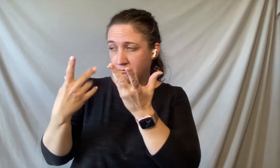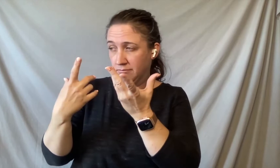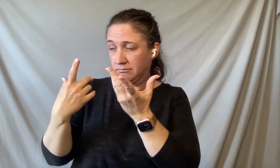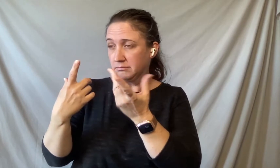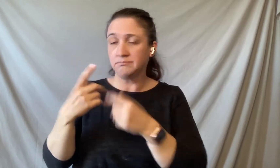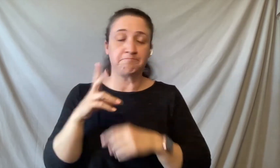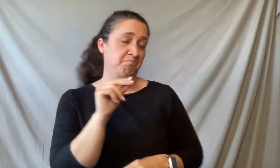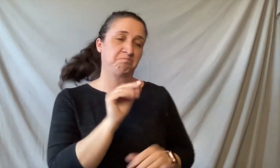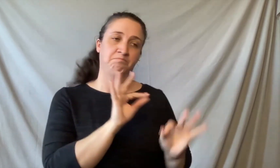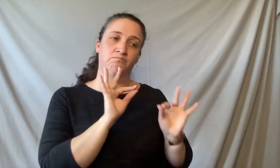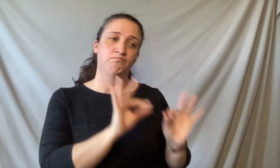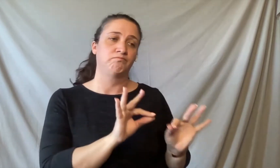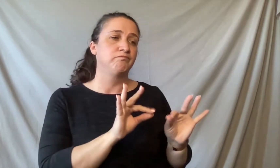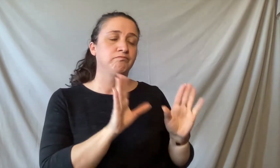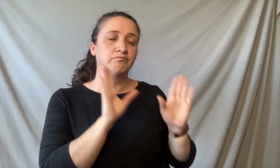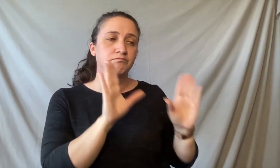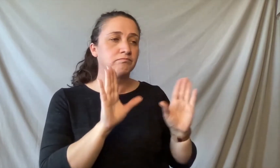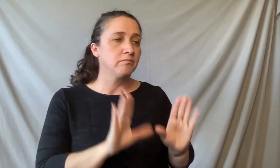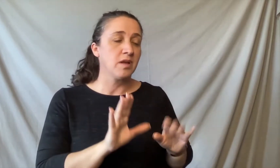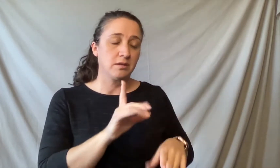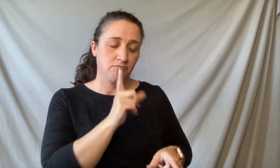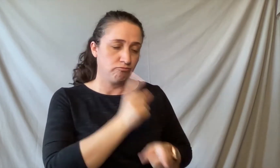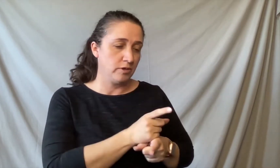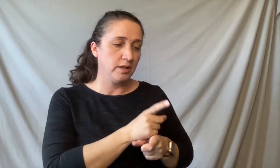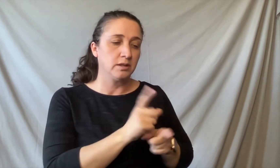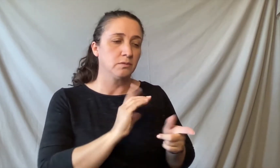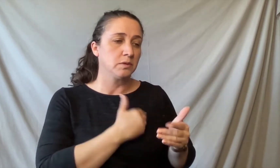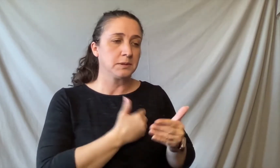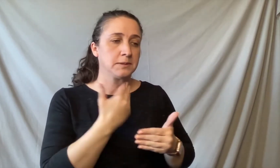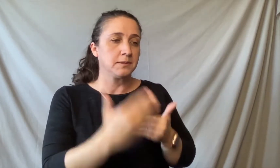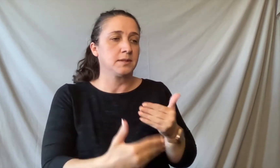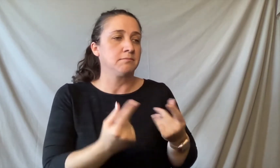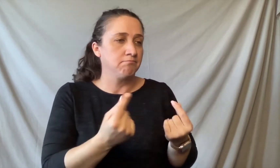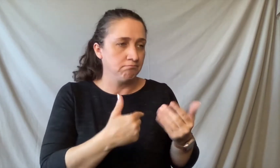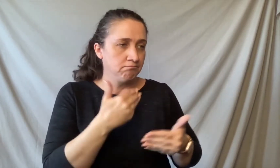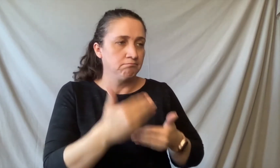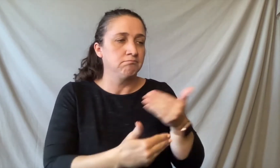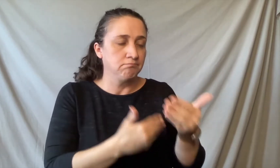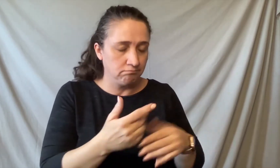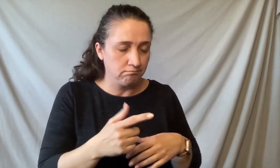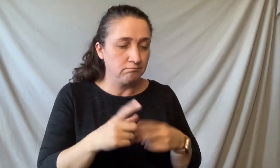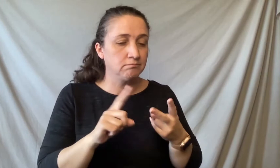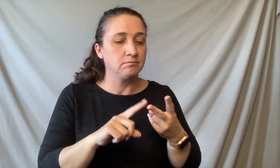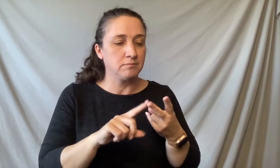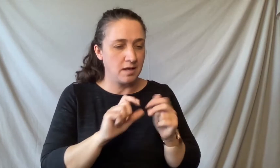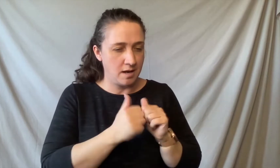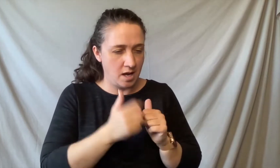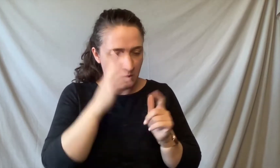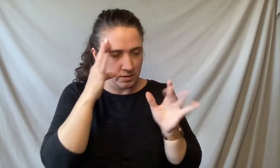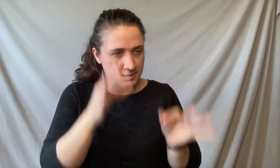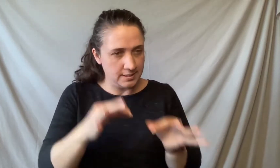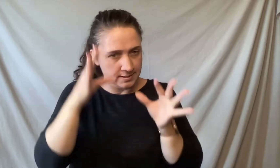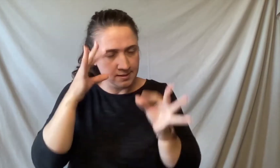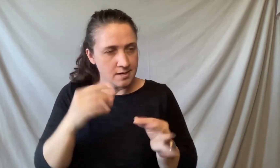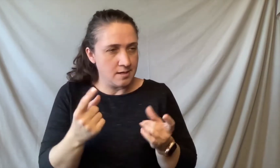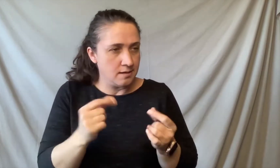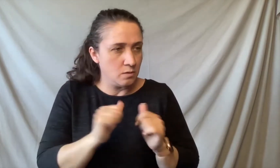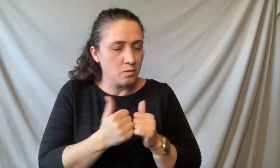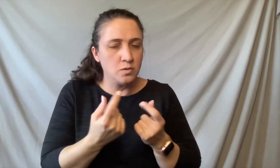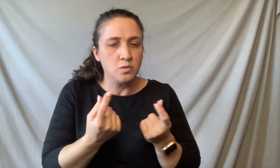we would have in mind as far as next steps, and then how we kind of work on fleshing out these 3 to 5 ideas that we come up with.